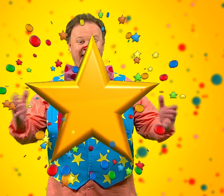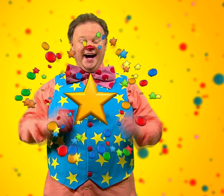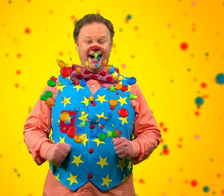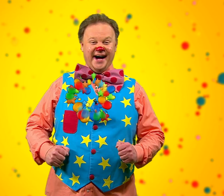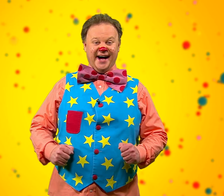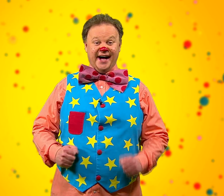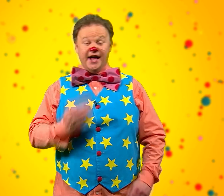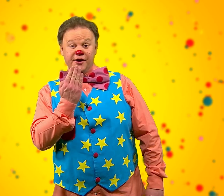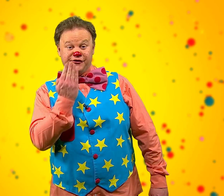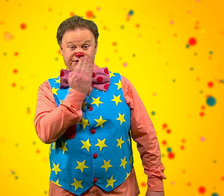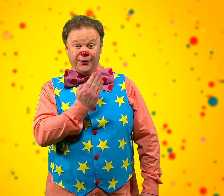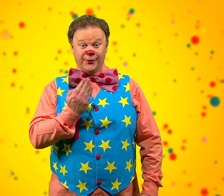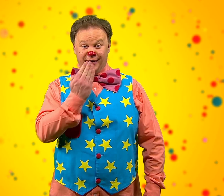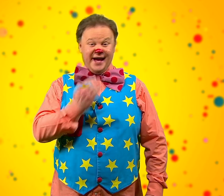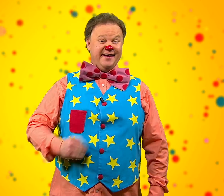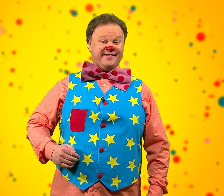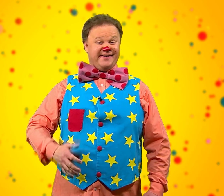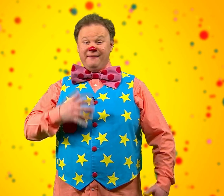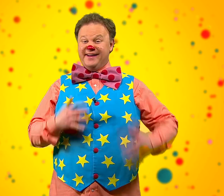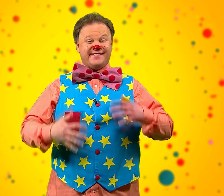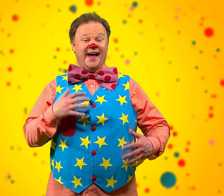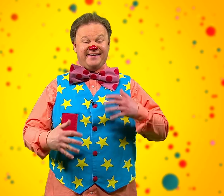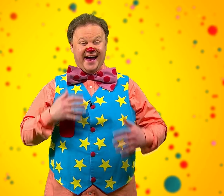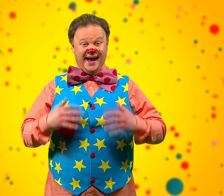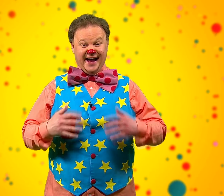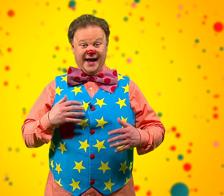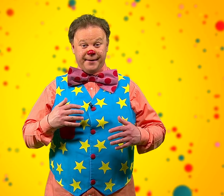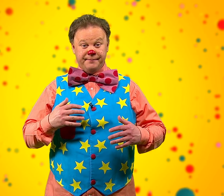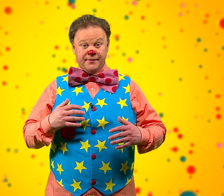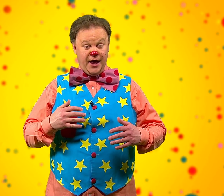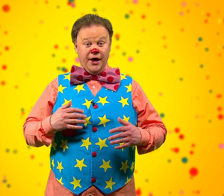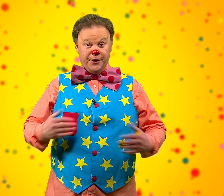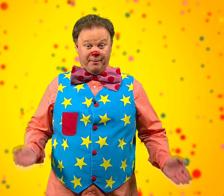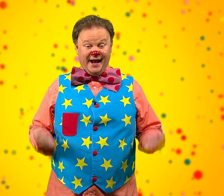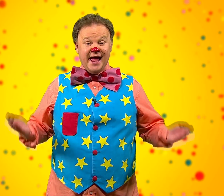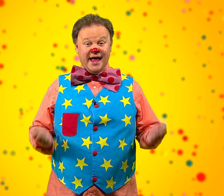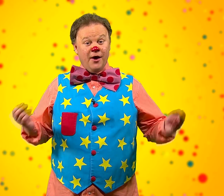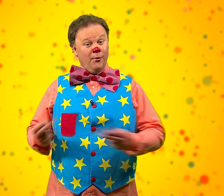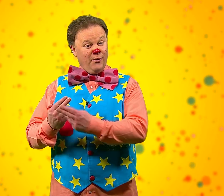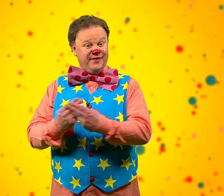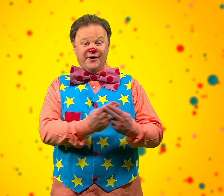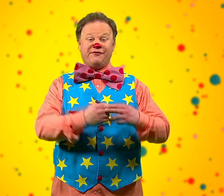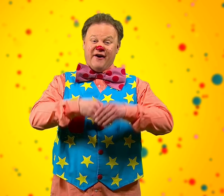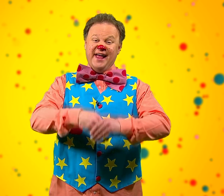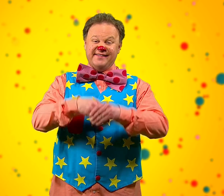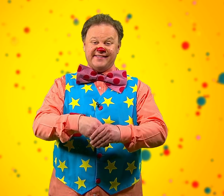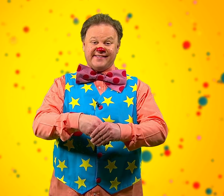Ha-ha! School is so exciting. You play with your friends